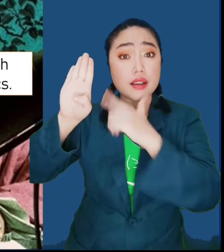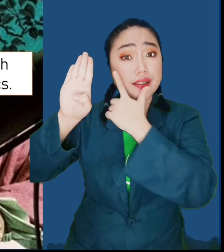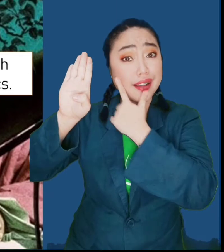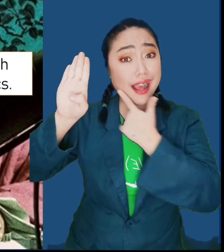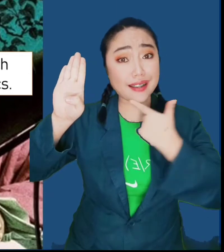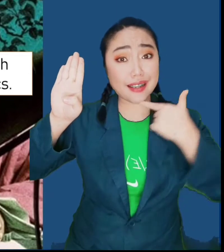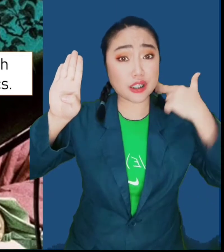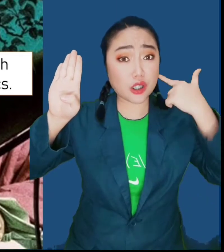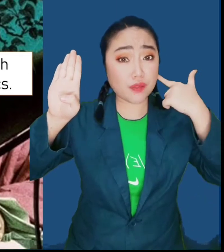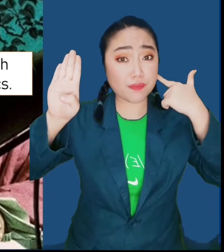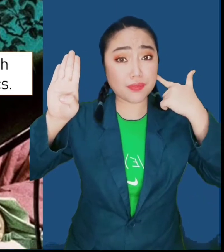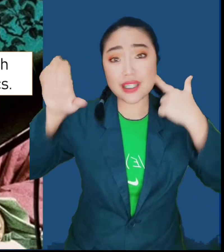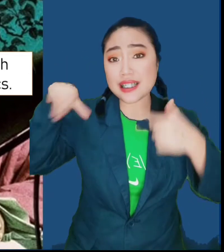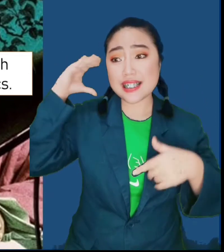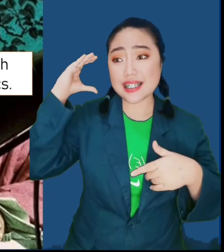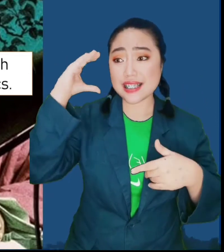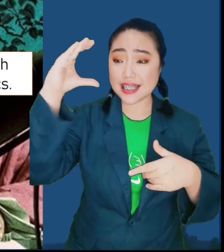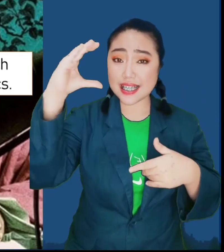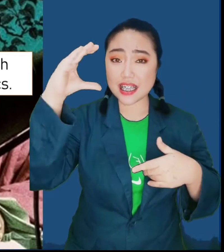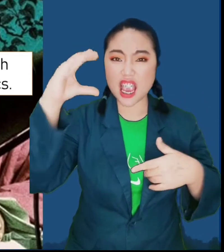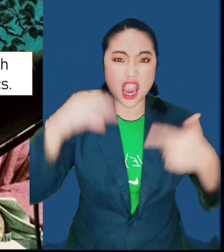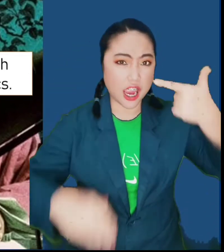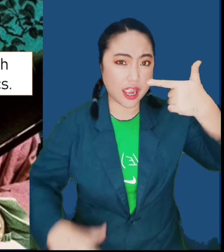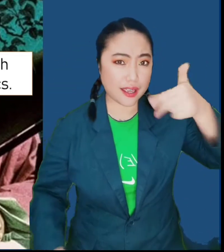Galileo. C.